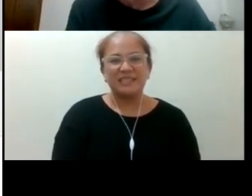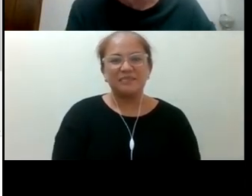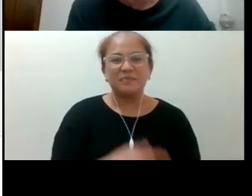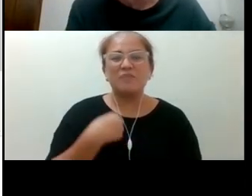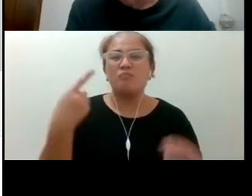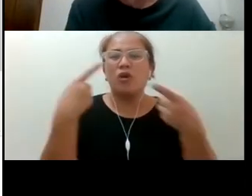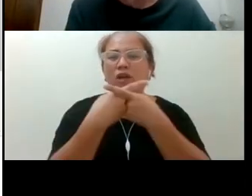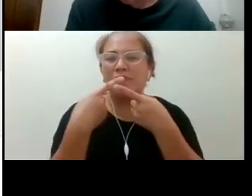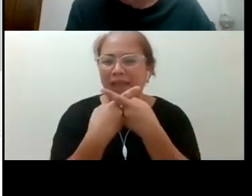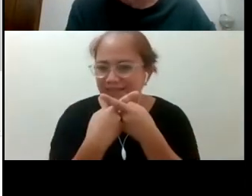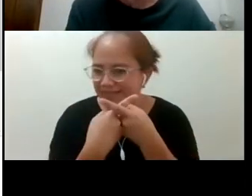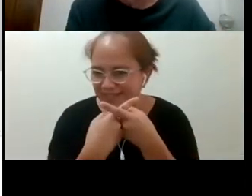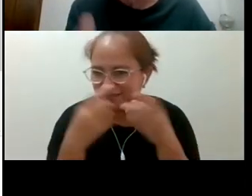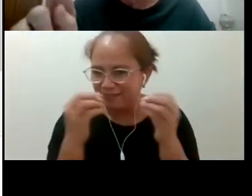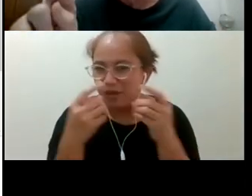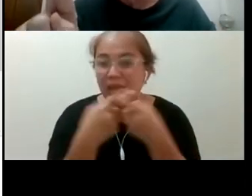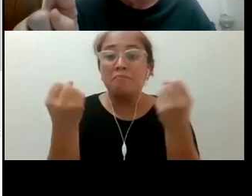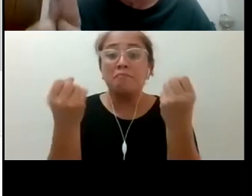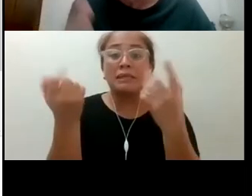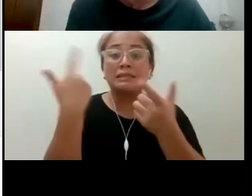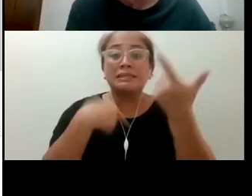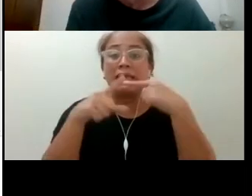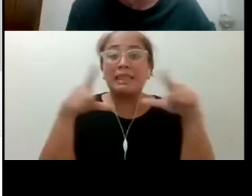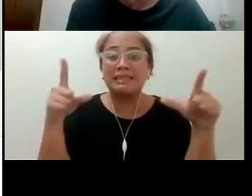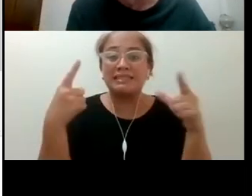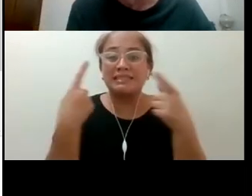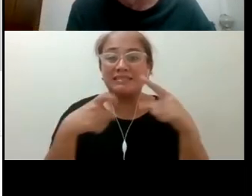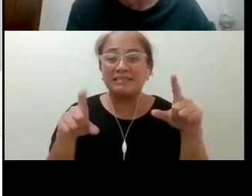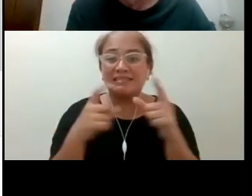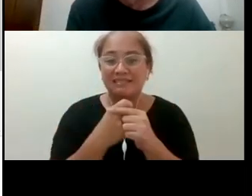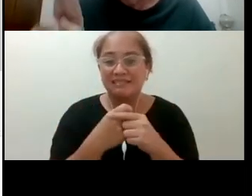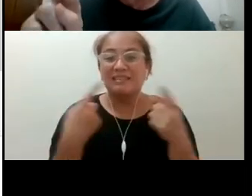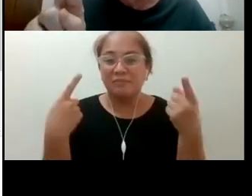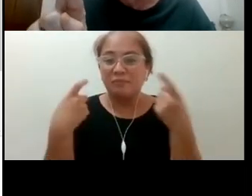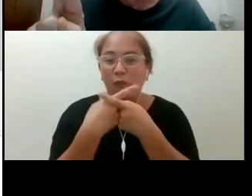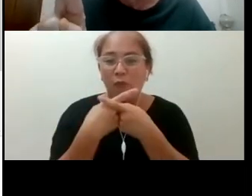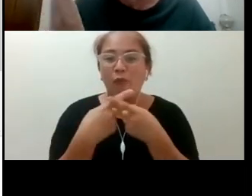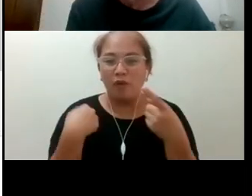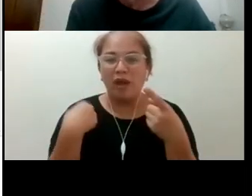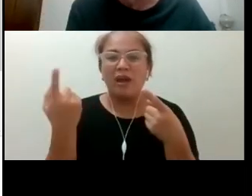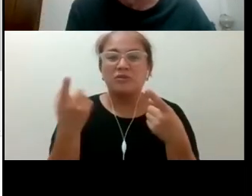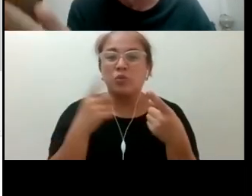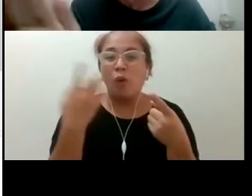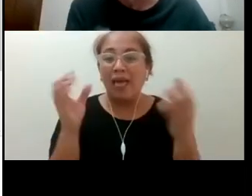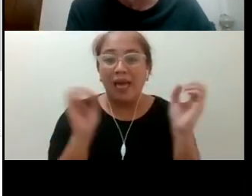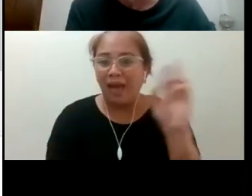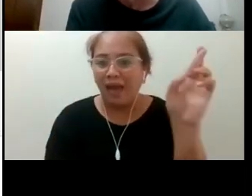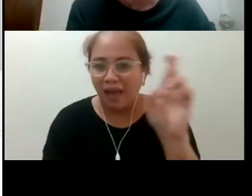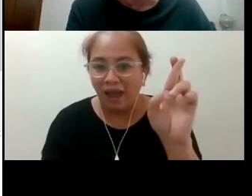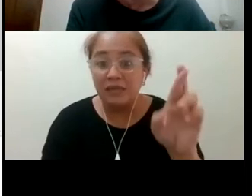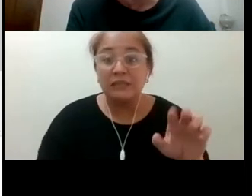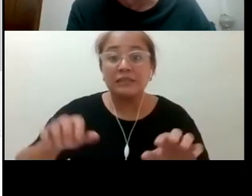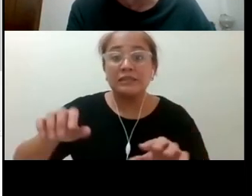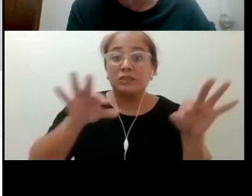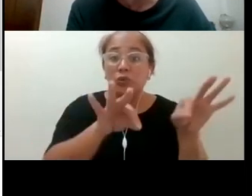complex. So in many sign languages, you don't have an R. You have no R handshake in Ho Chi Minh City